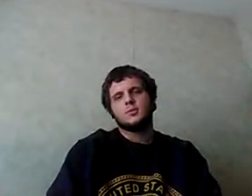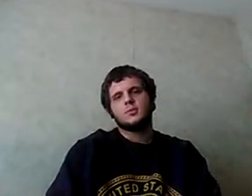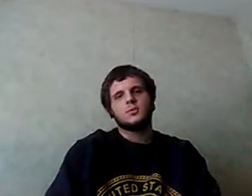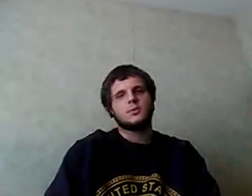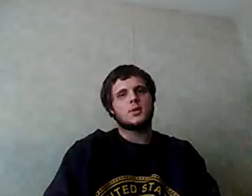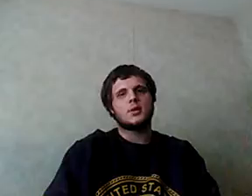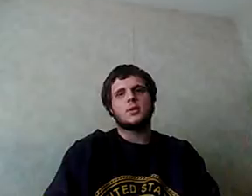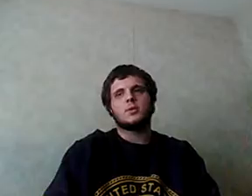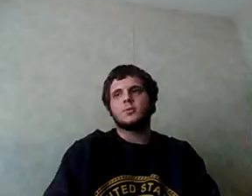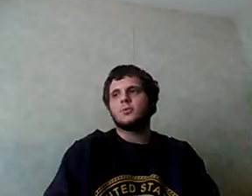So,